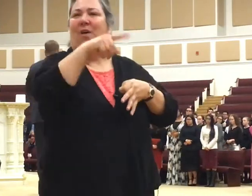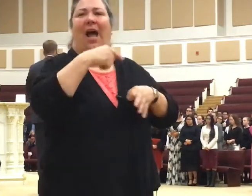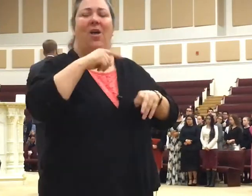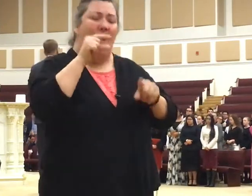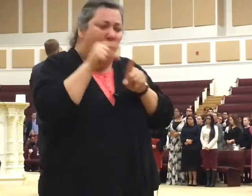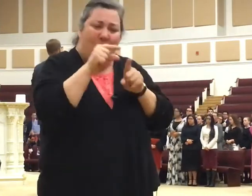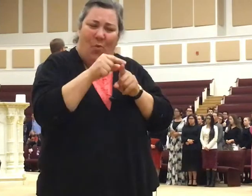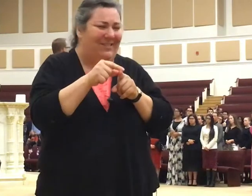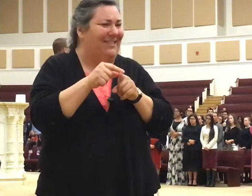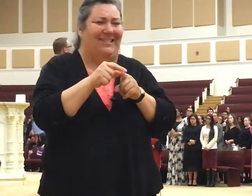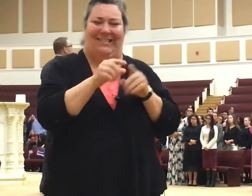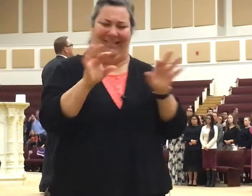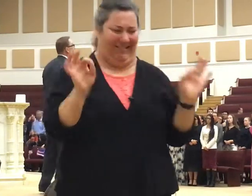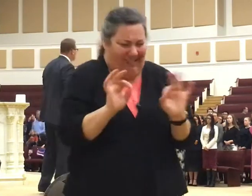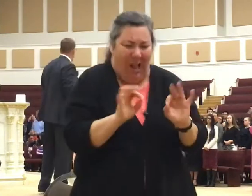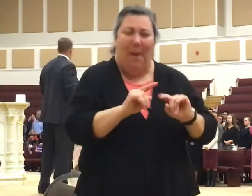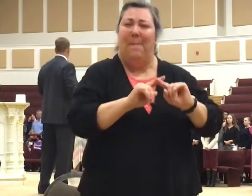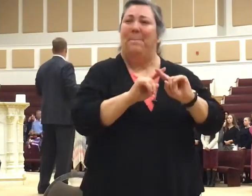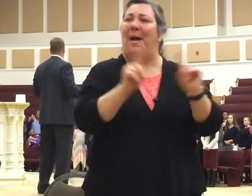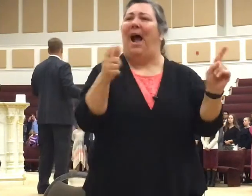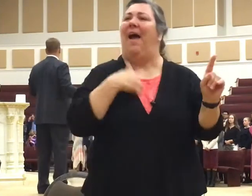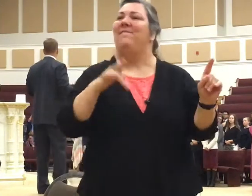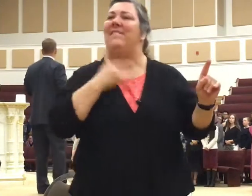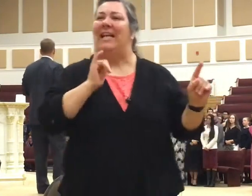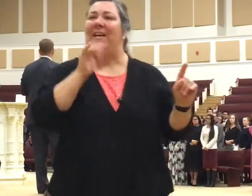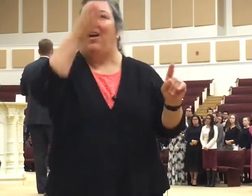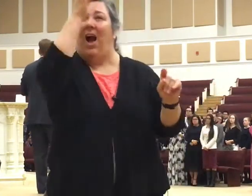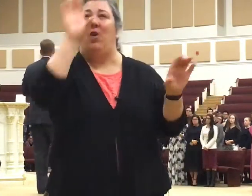put into words what I feel like God is doing.